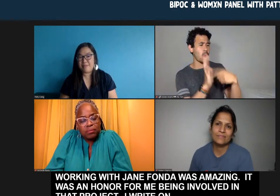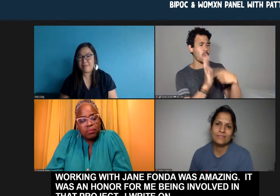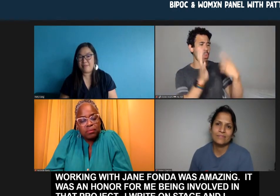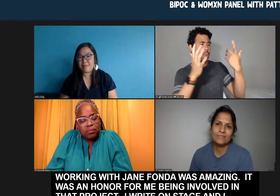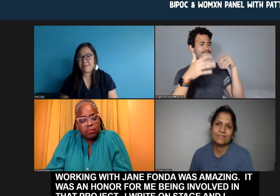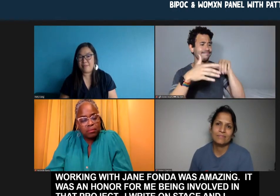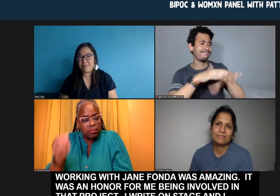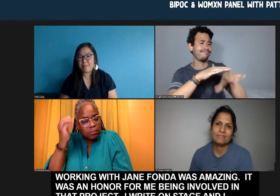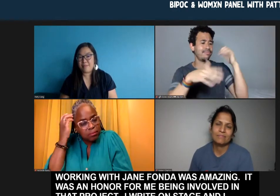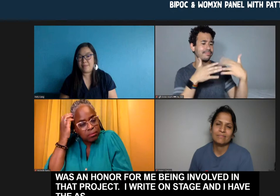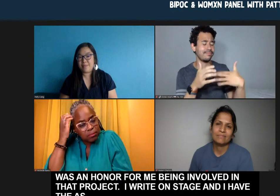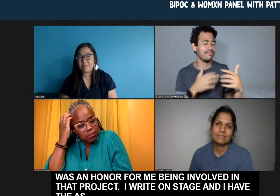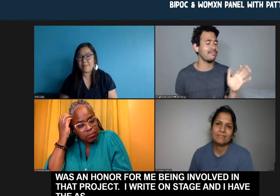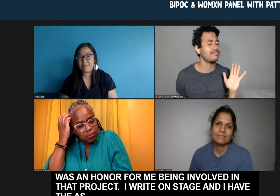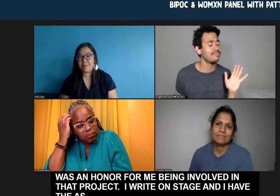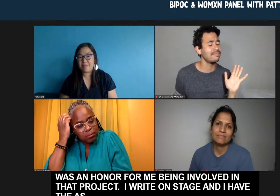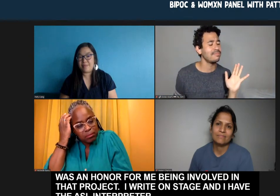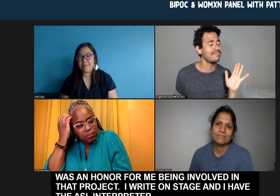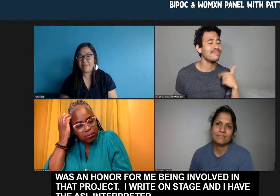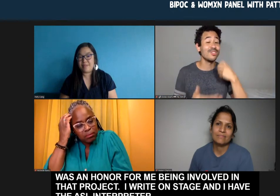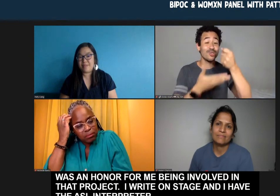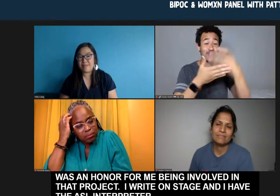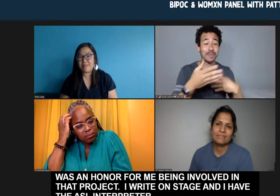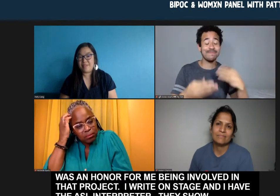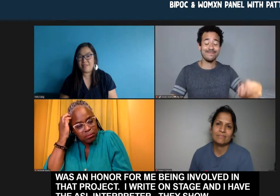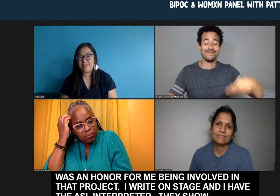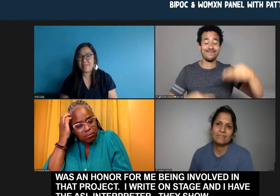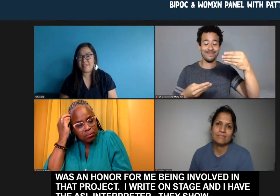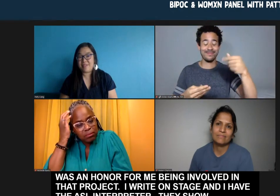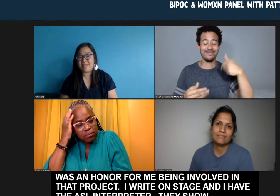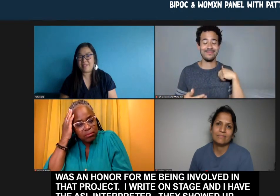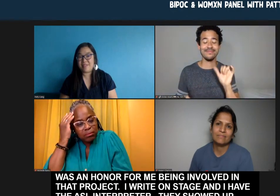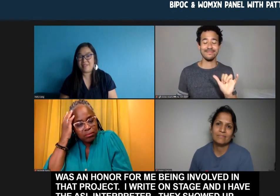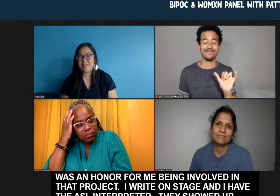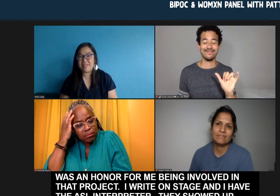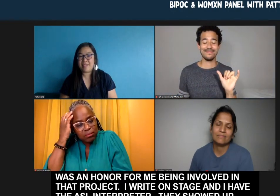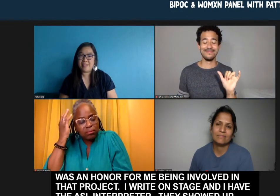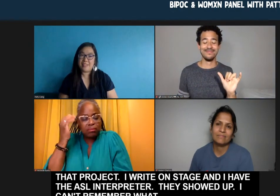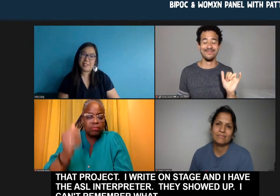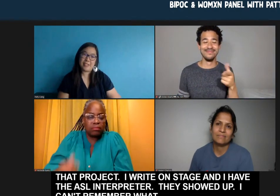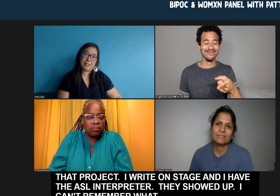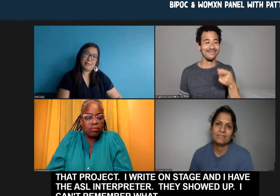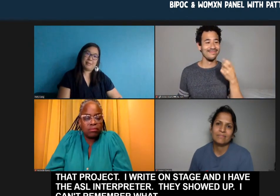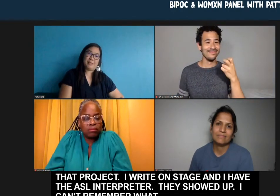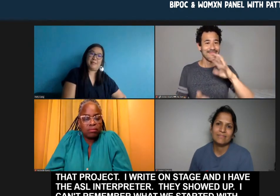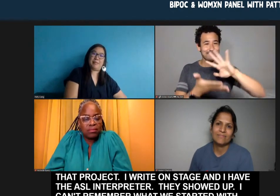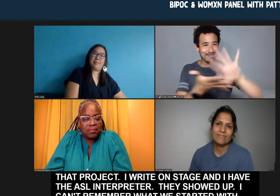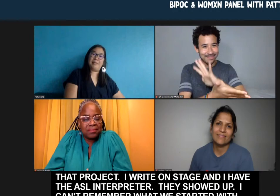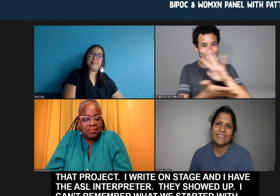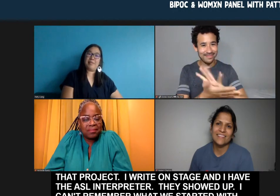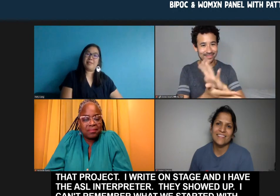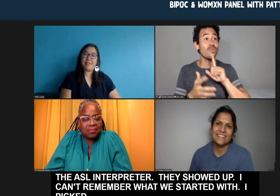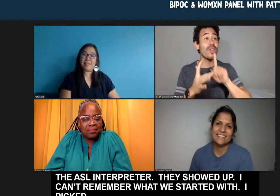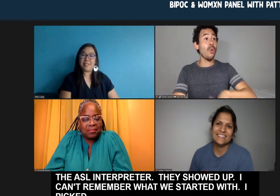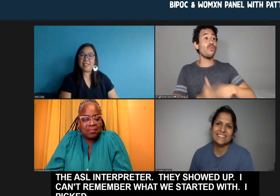and I can't remember what we started with in the role, but I picked up the script and I remember reading it and just sort of smiling.